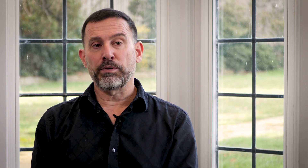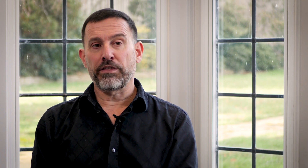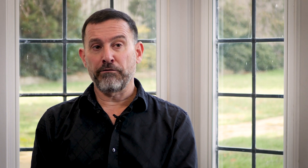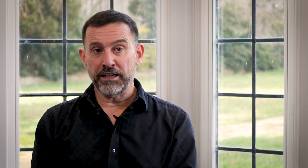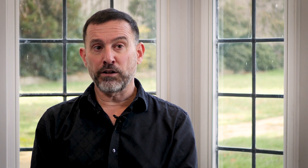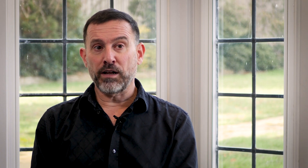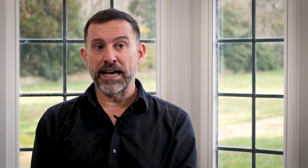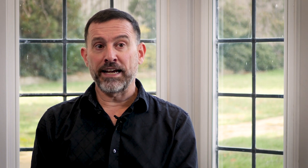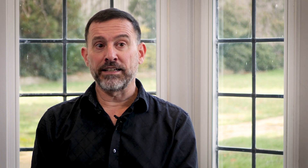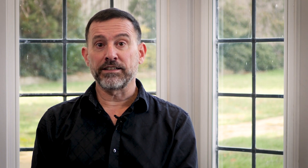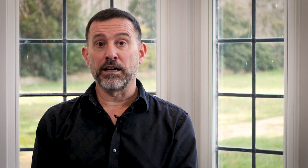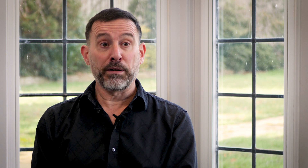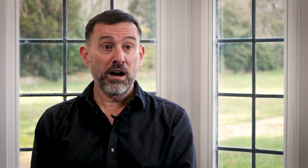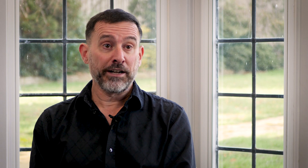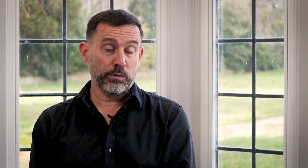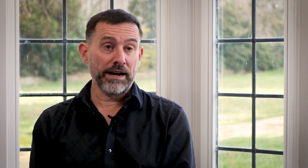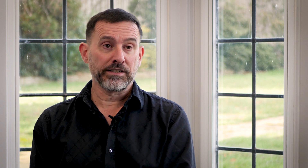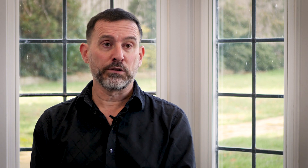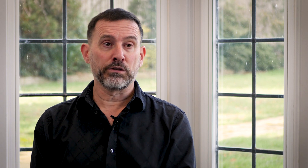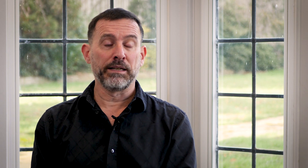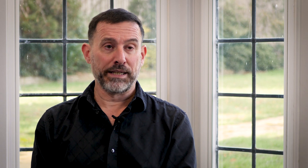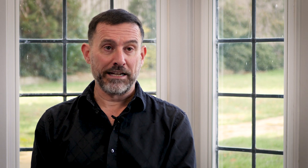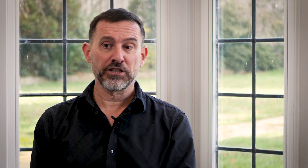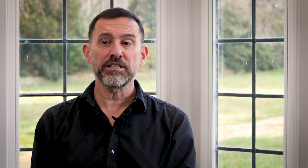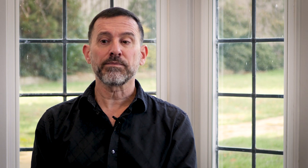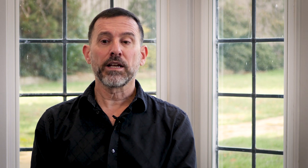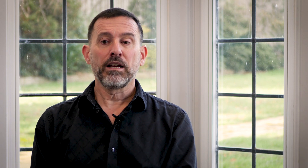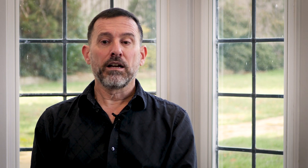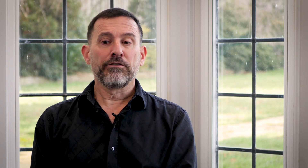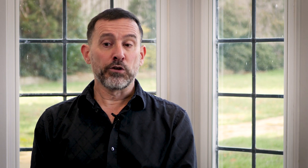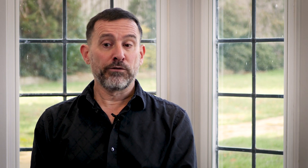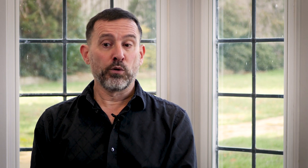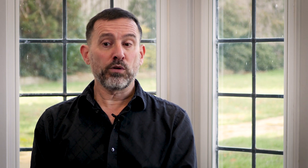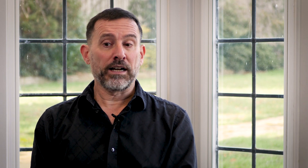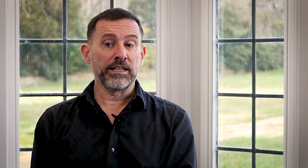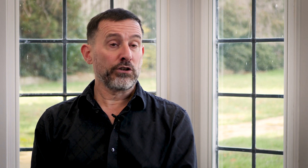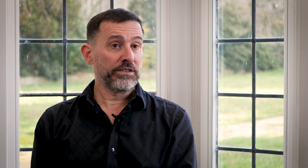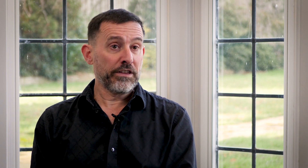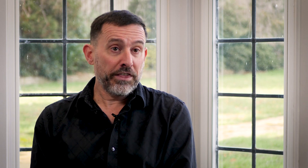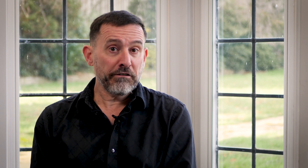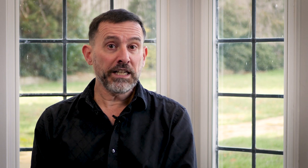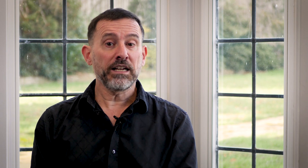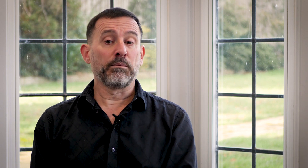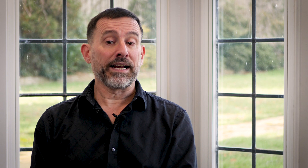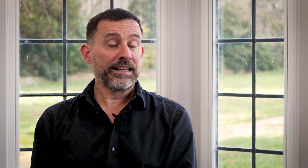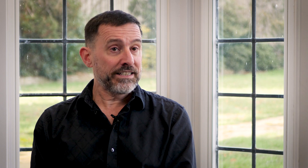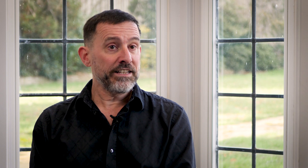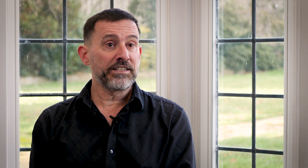both theoretical and applied or practical implications. First of all, in terms of the theory, by collecting the